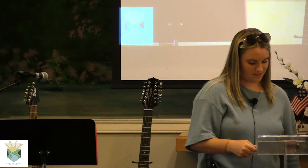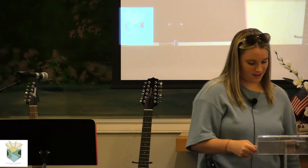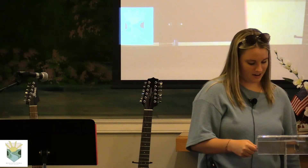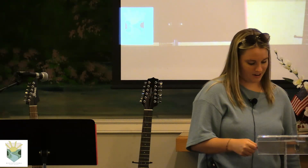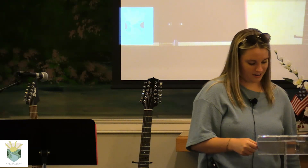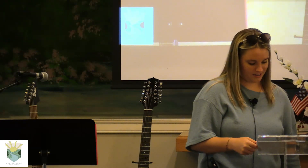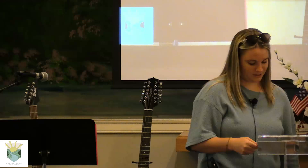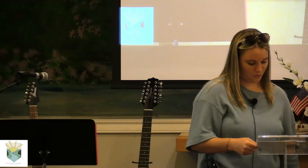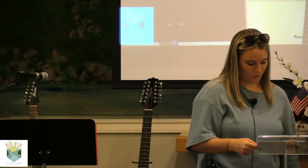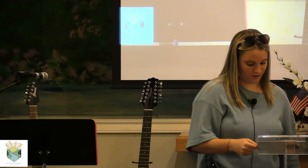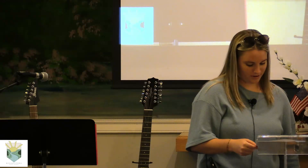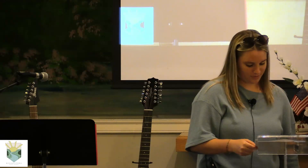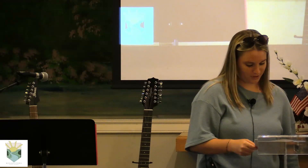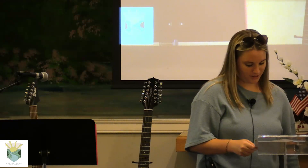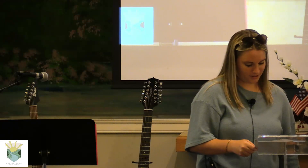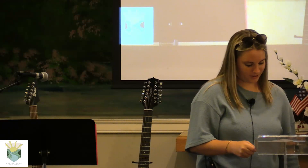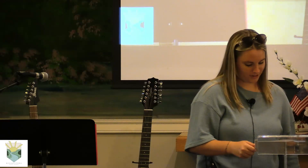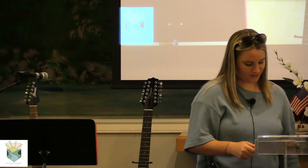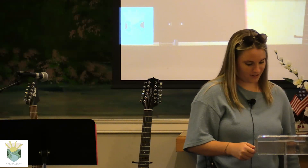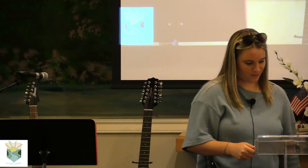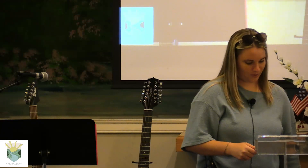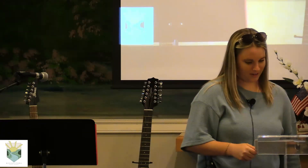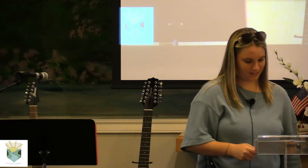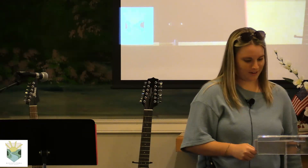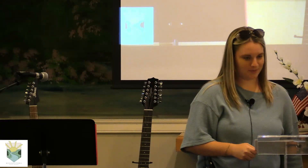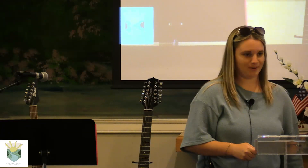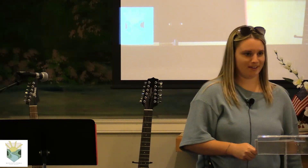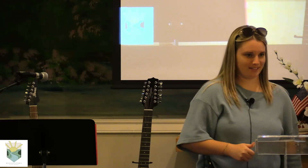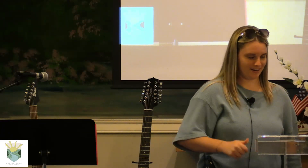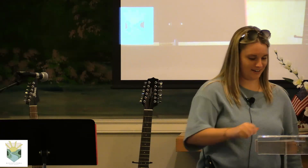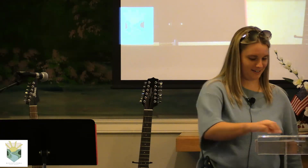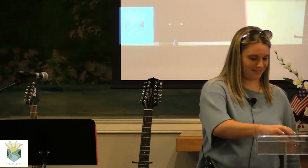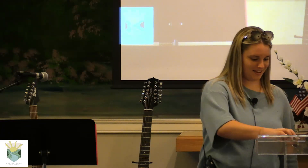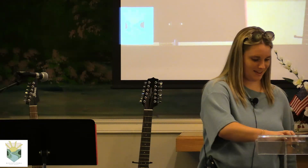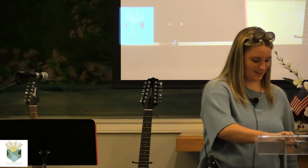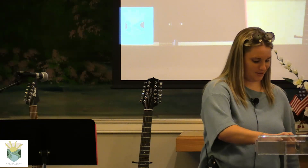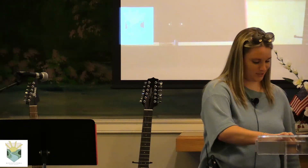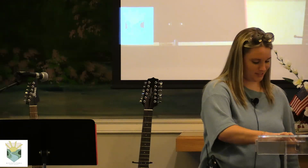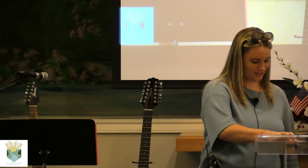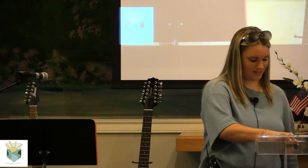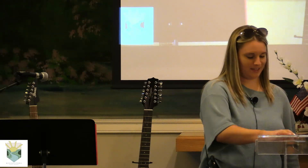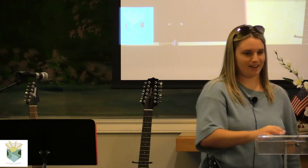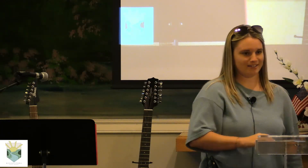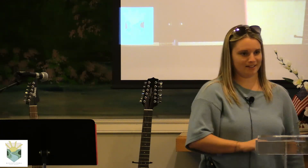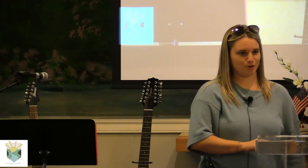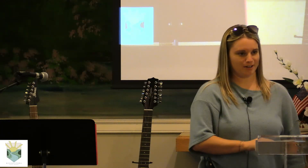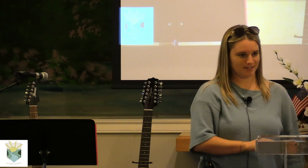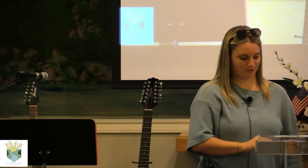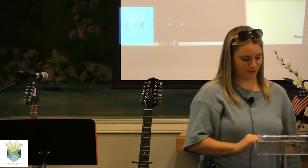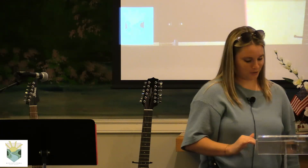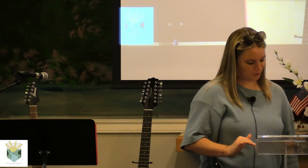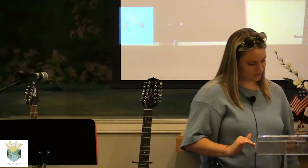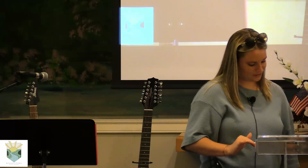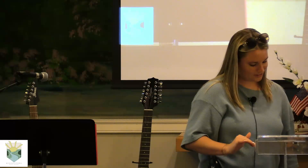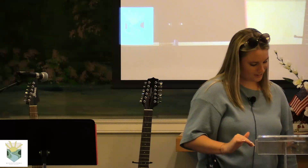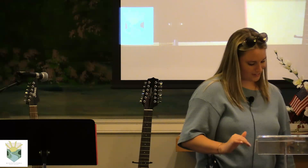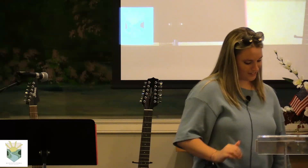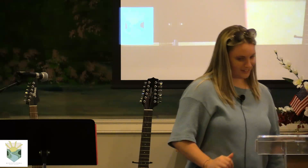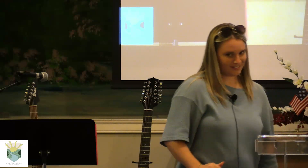There is one particular that we'll get there when we get there that he uses, and that is a Grayson original.